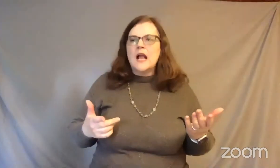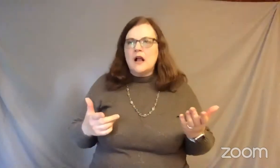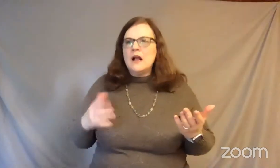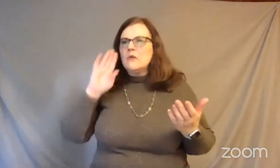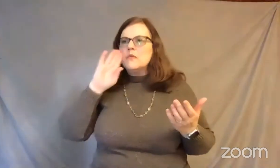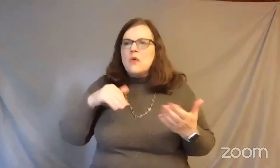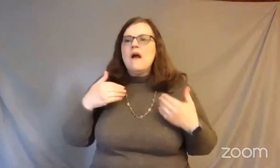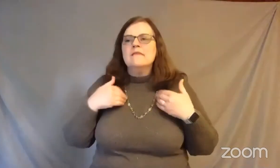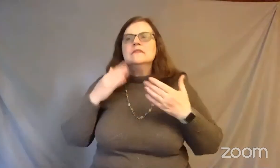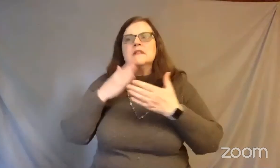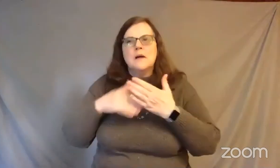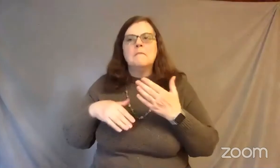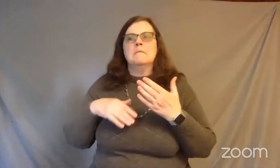a sign language.